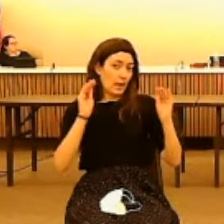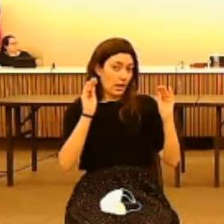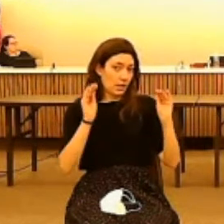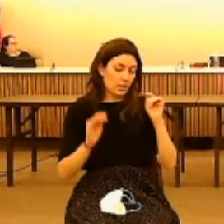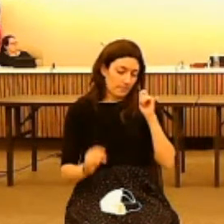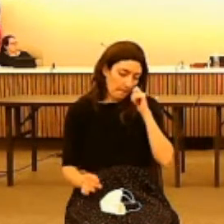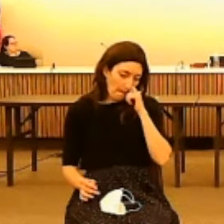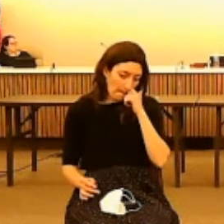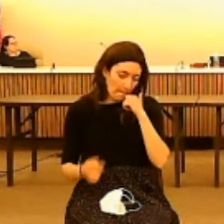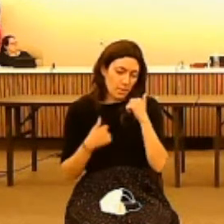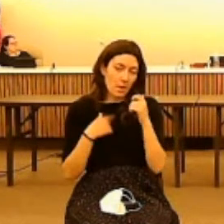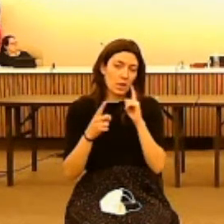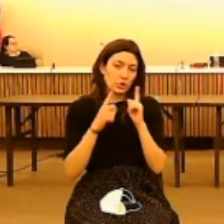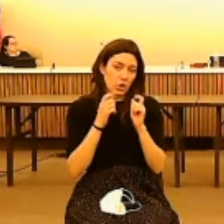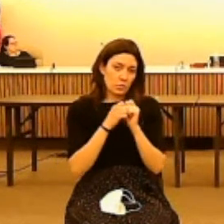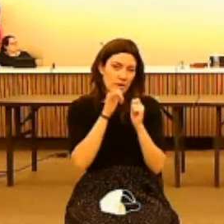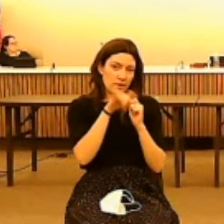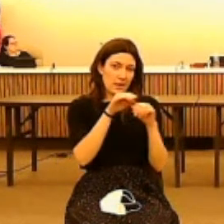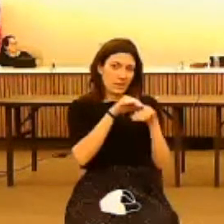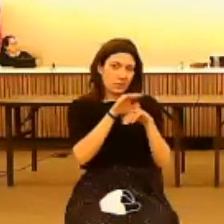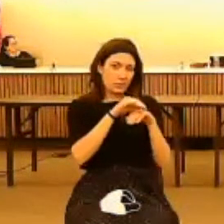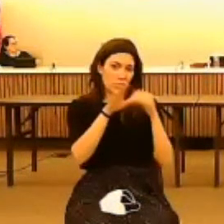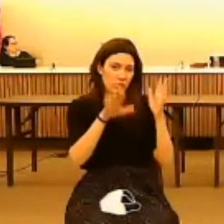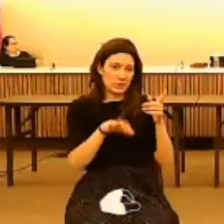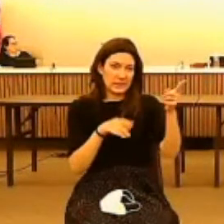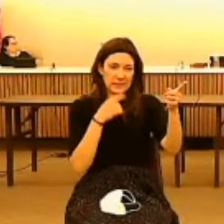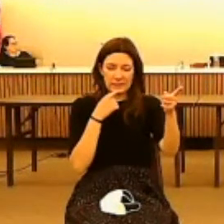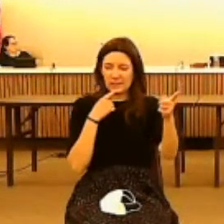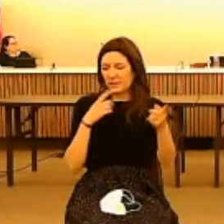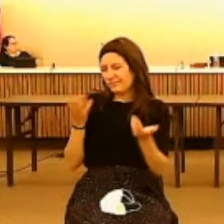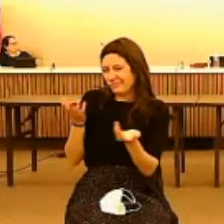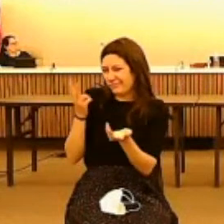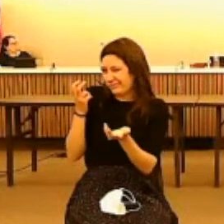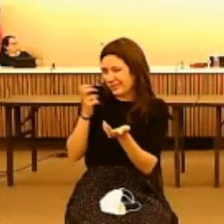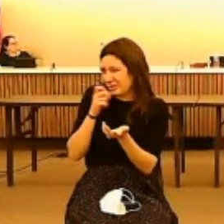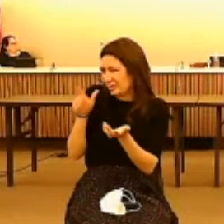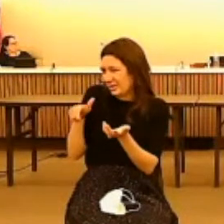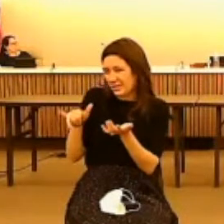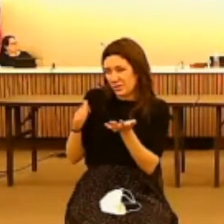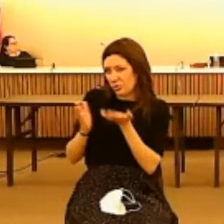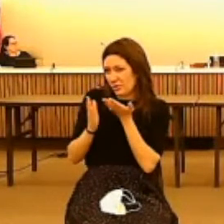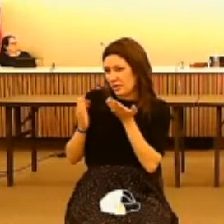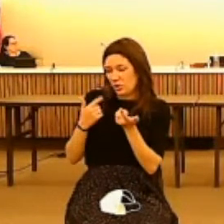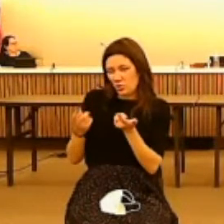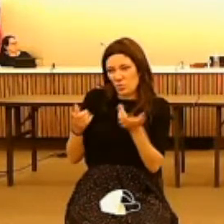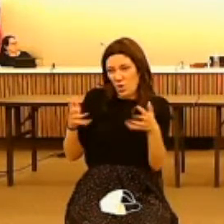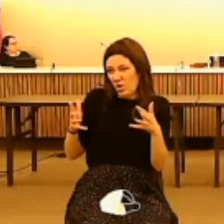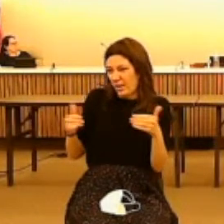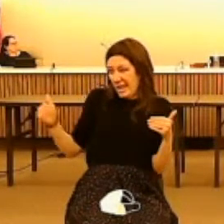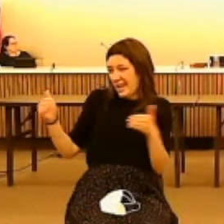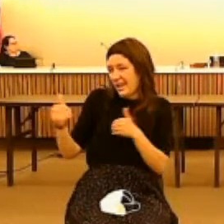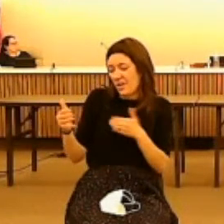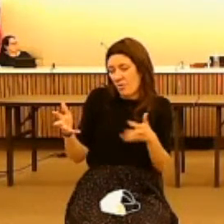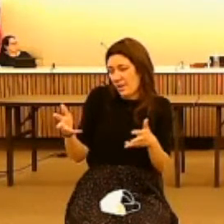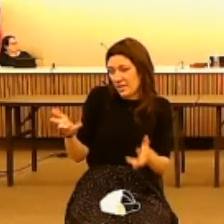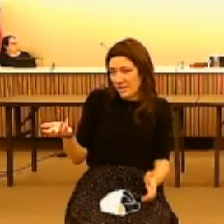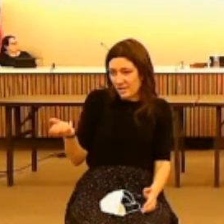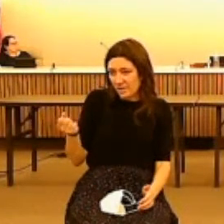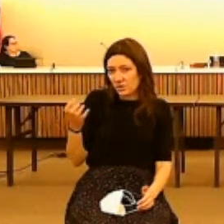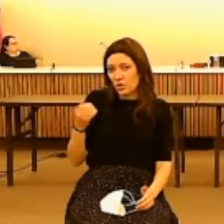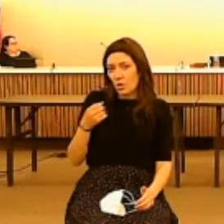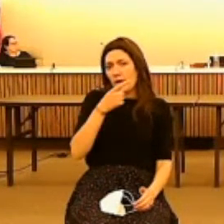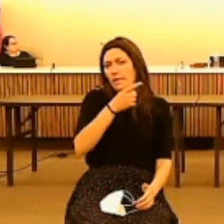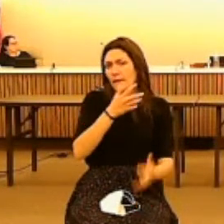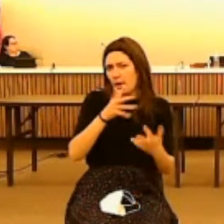I spoke to that consultant. He didn't really think we needed his services. He thought we were much farther ahead. They had produced some of